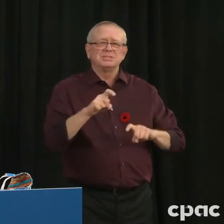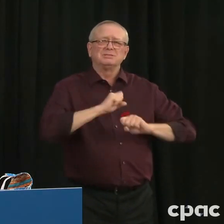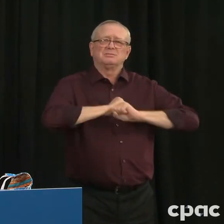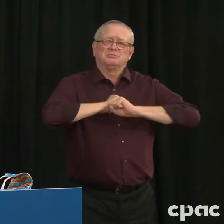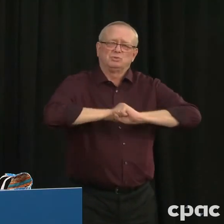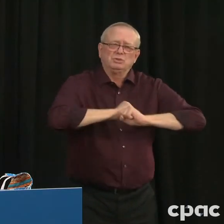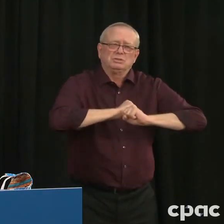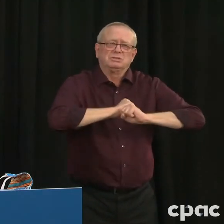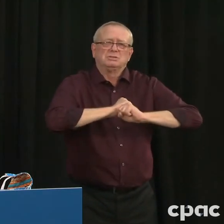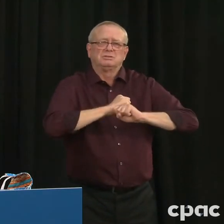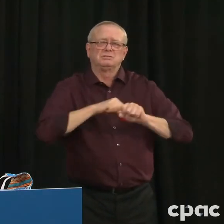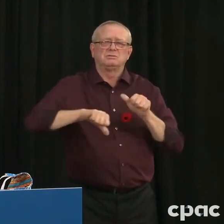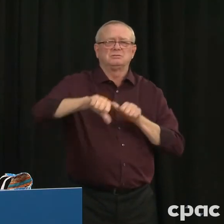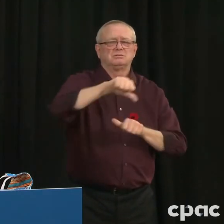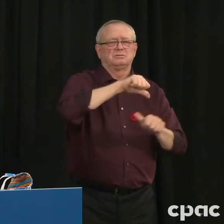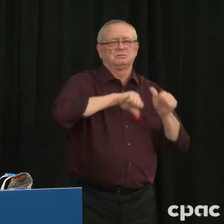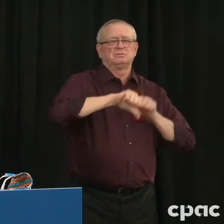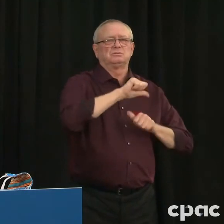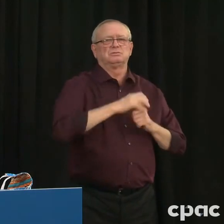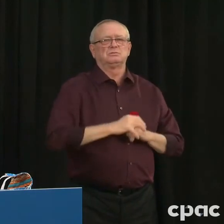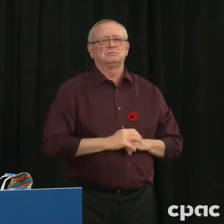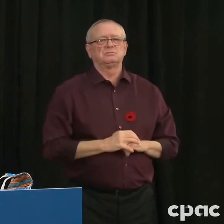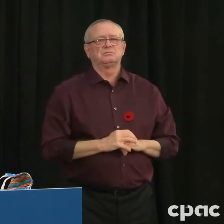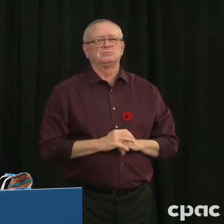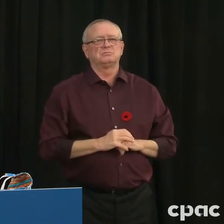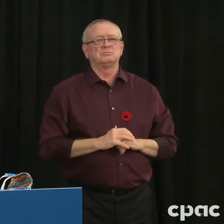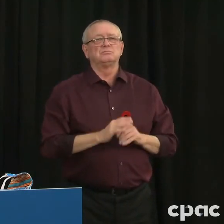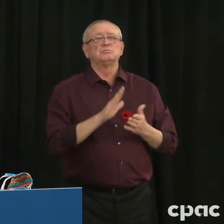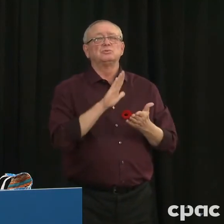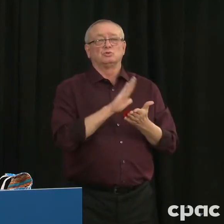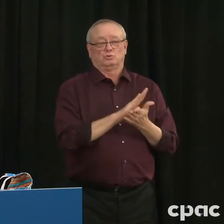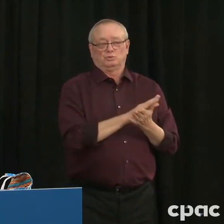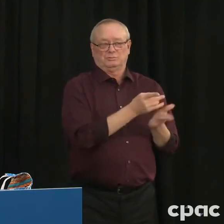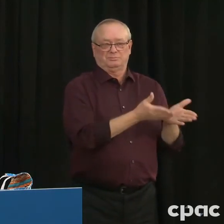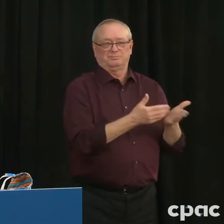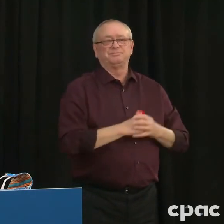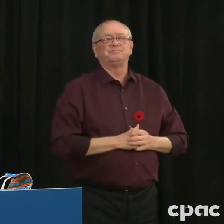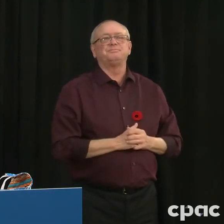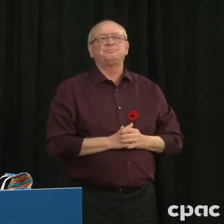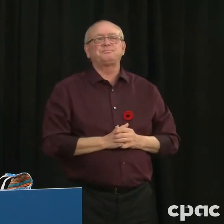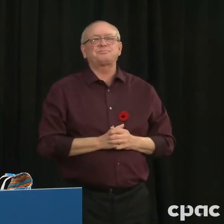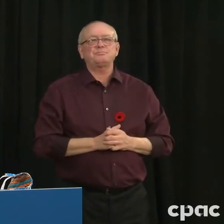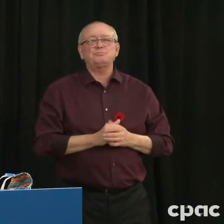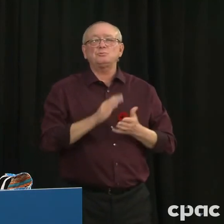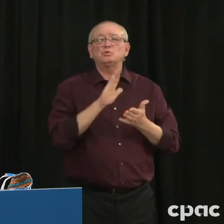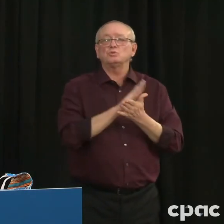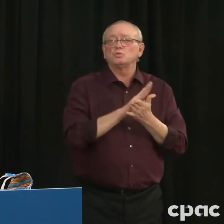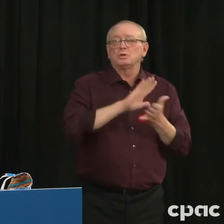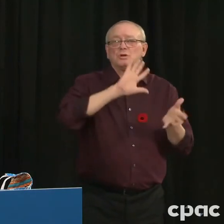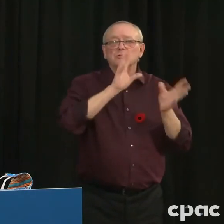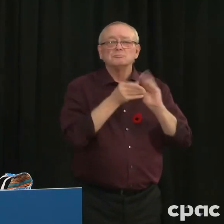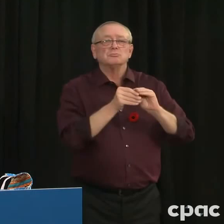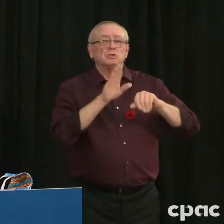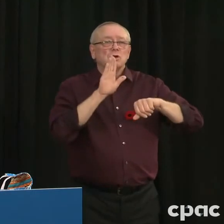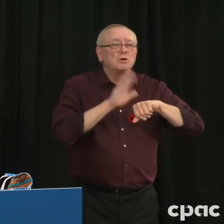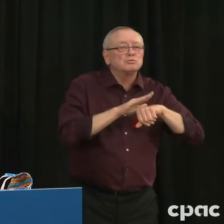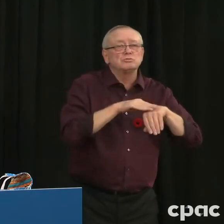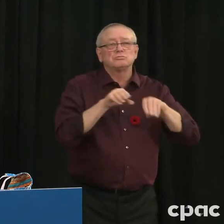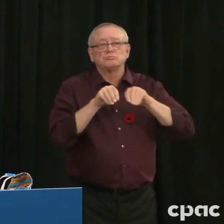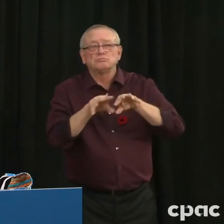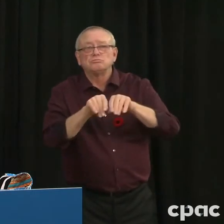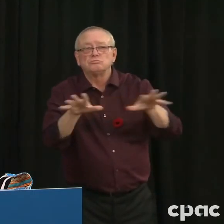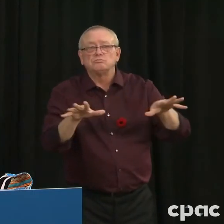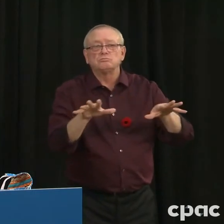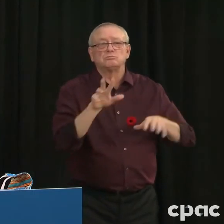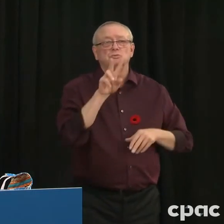Turning to schools, as of today, there are active alerts or outbreaks in 285 schools. That is about 12%